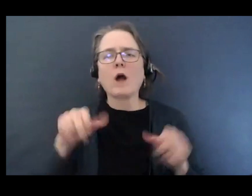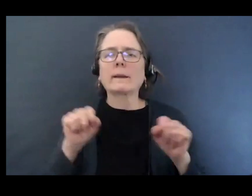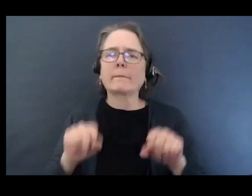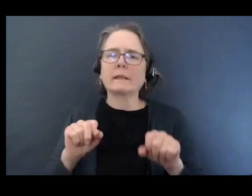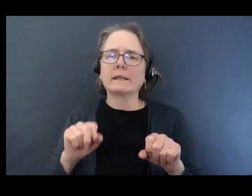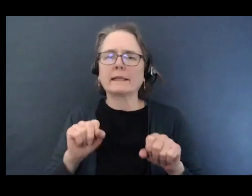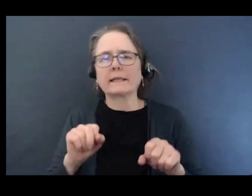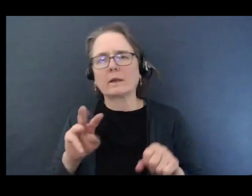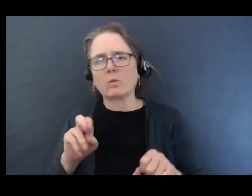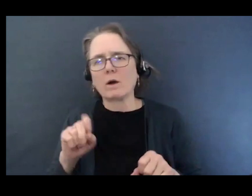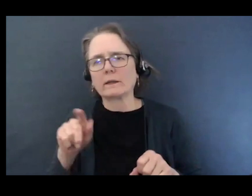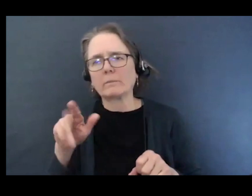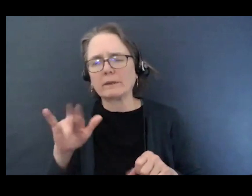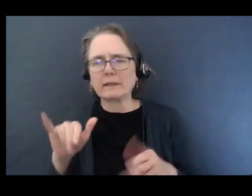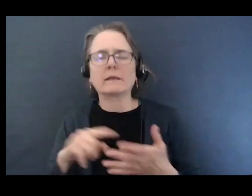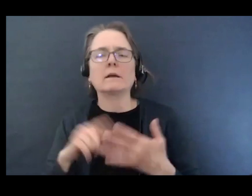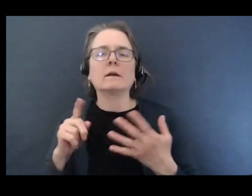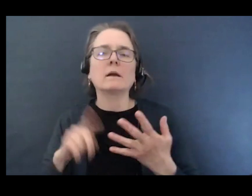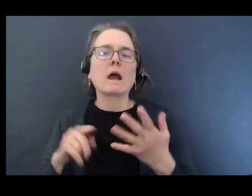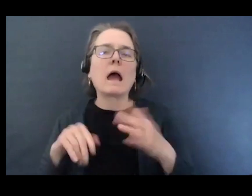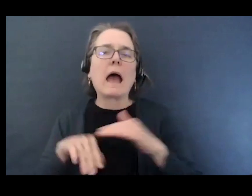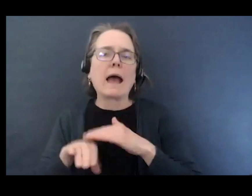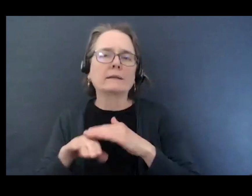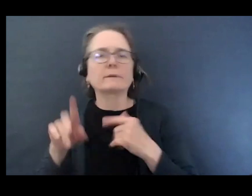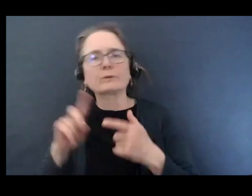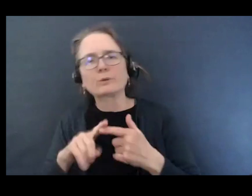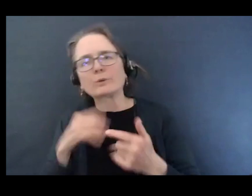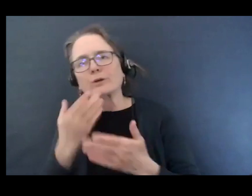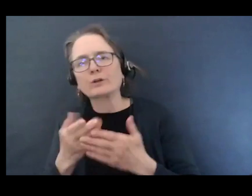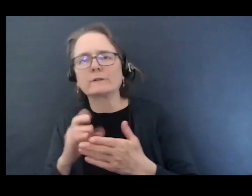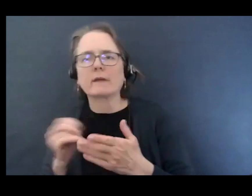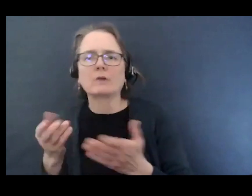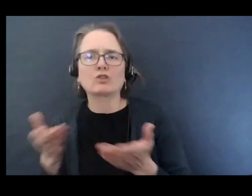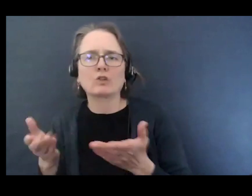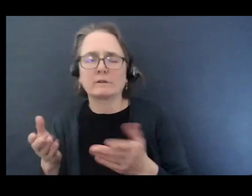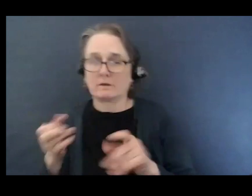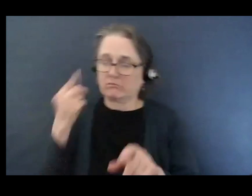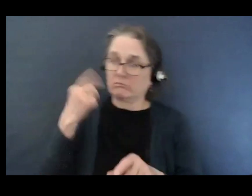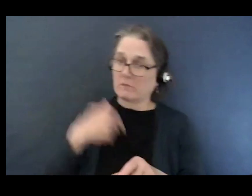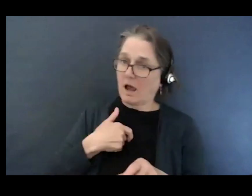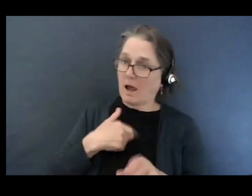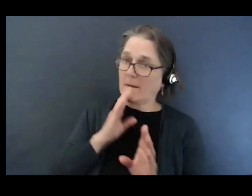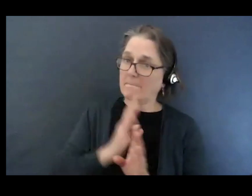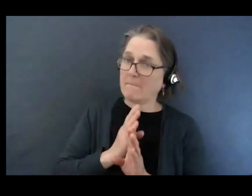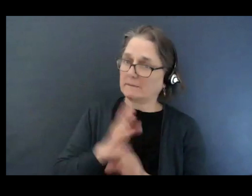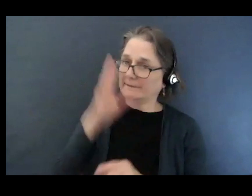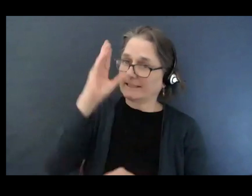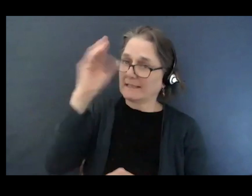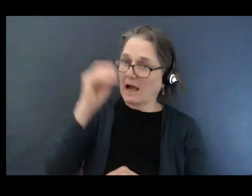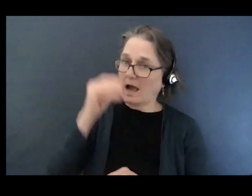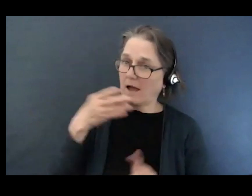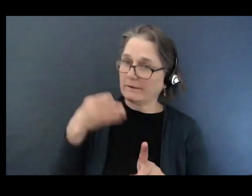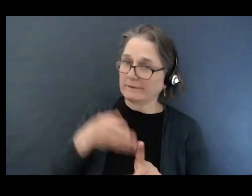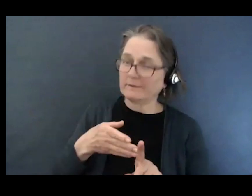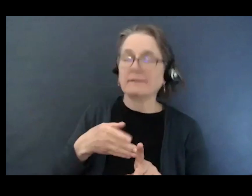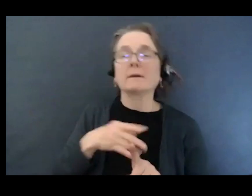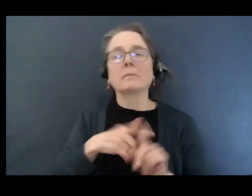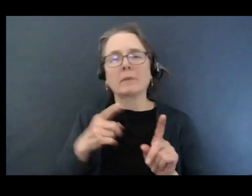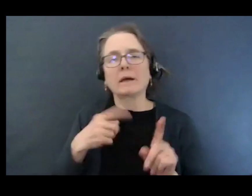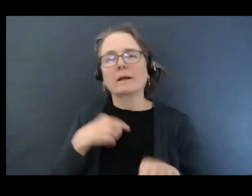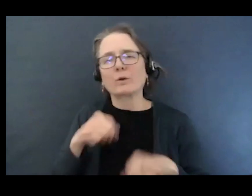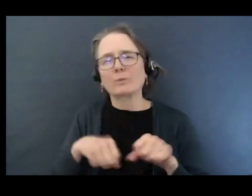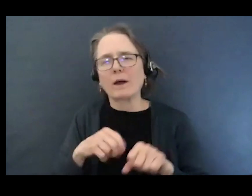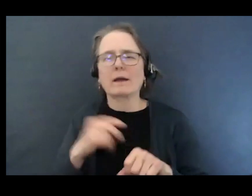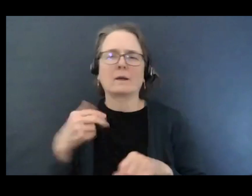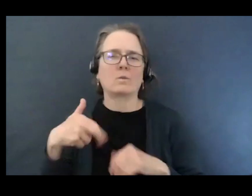goods and services? And again, I need to emphasize I'm a bus guy, but I'm a road cyclist and I walk.